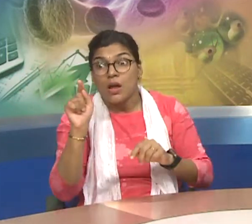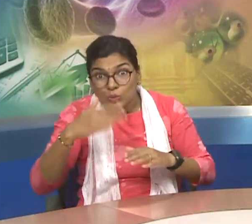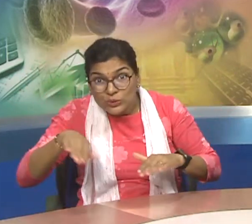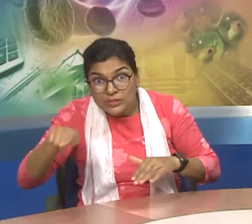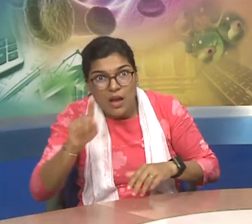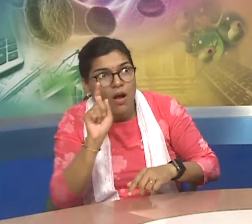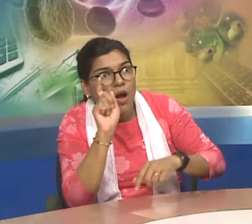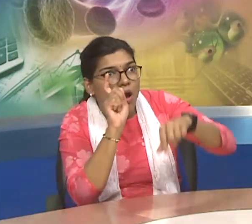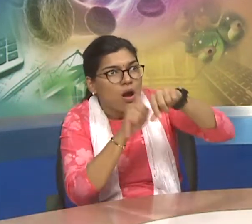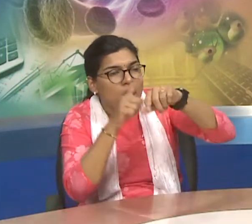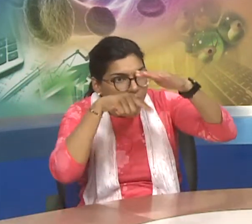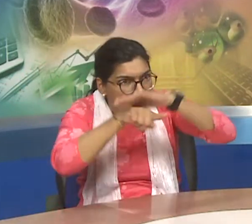library.